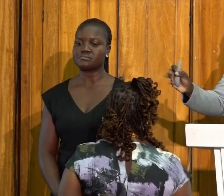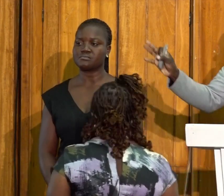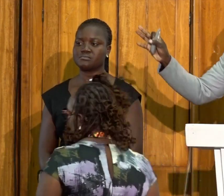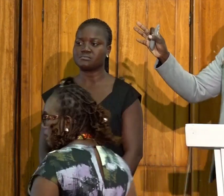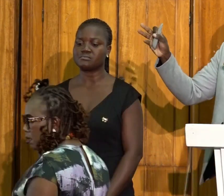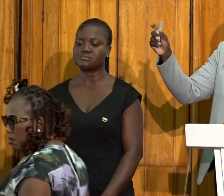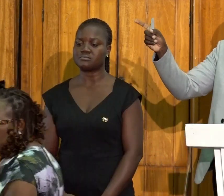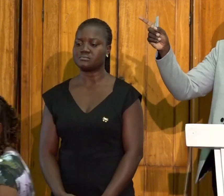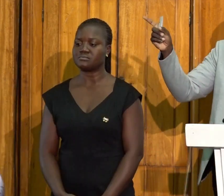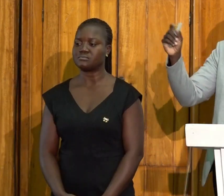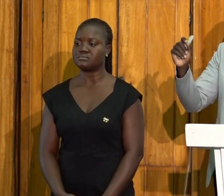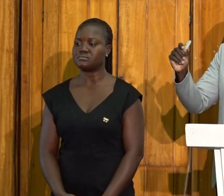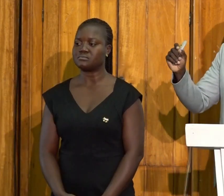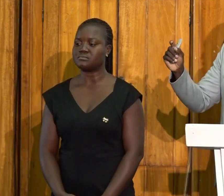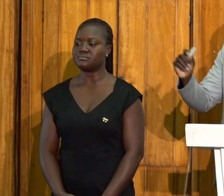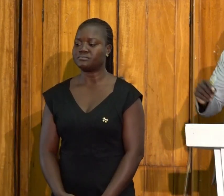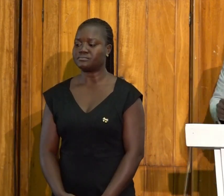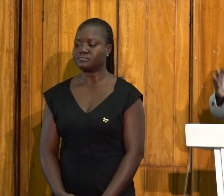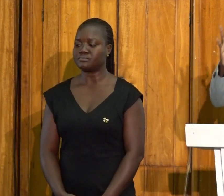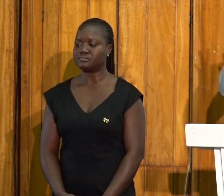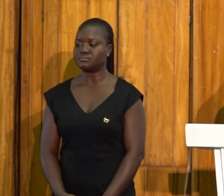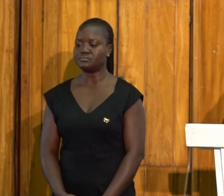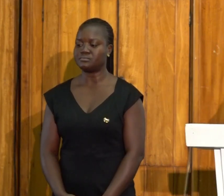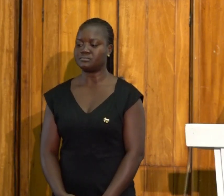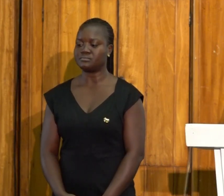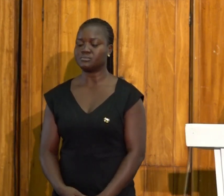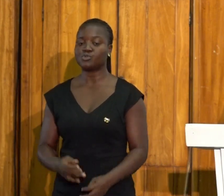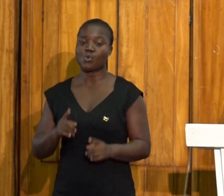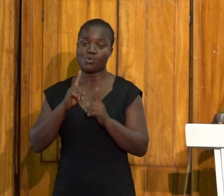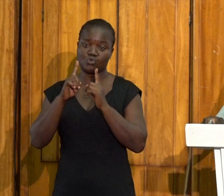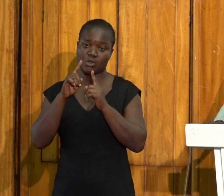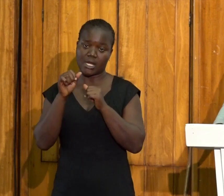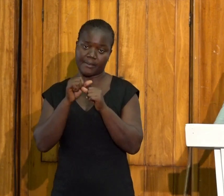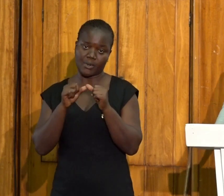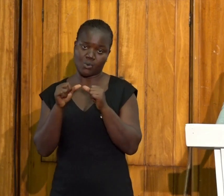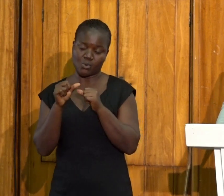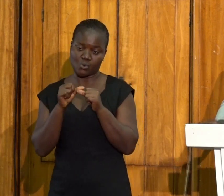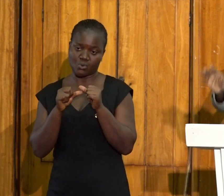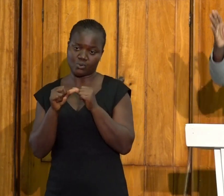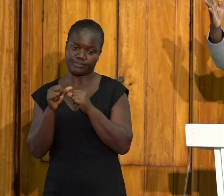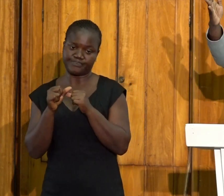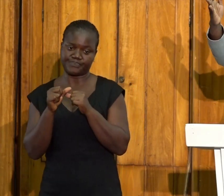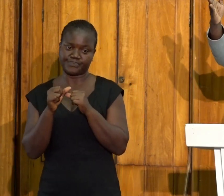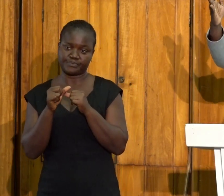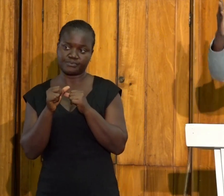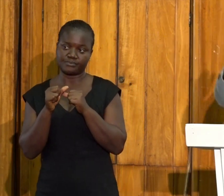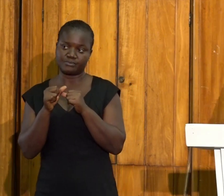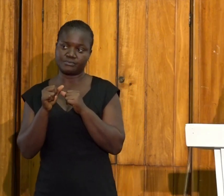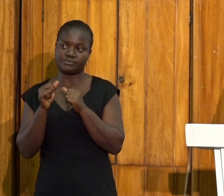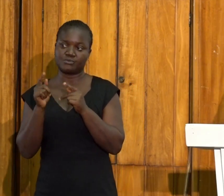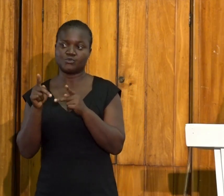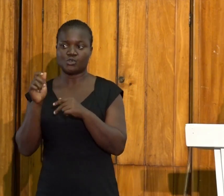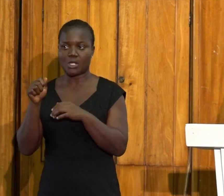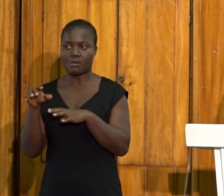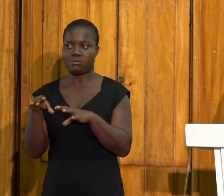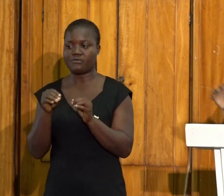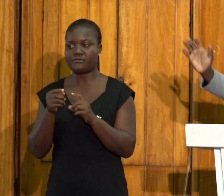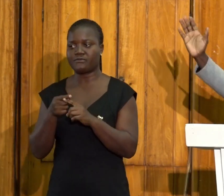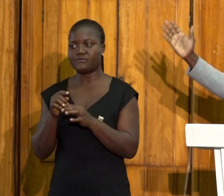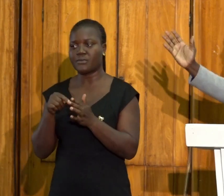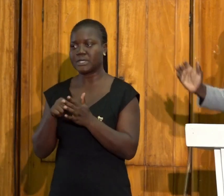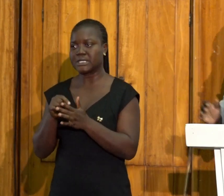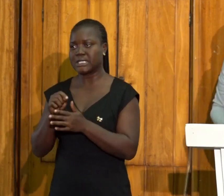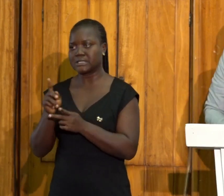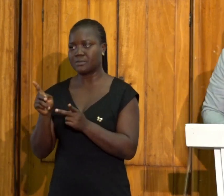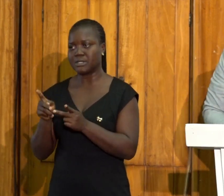Yeah, that slide. So So I was talking about. Okay, so you can move from that side. I think that will be easier. So I